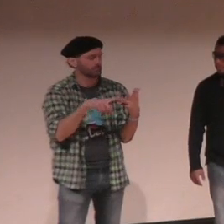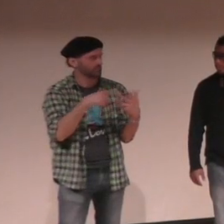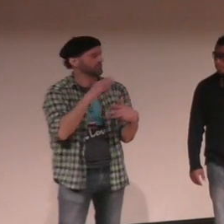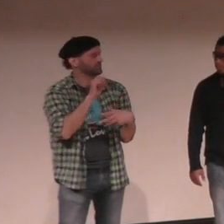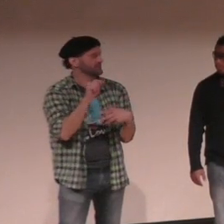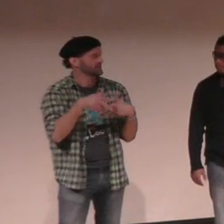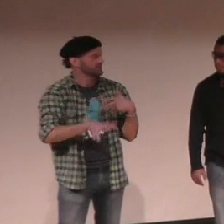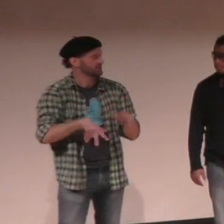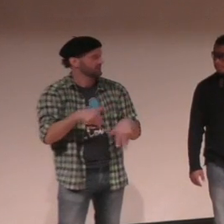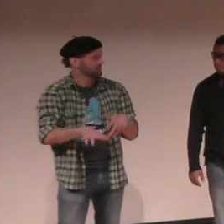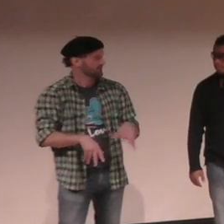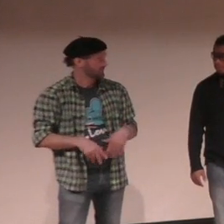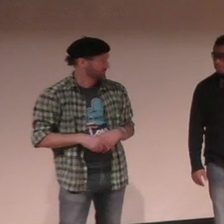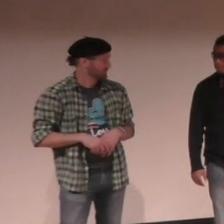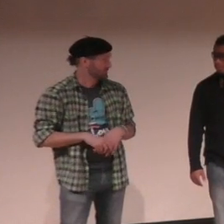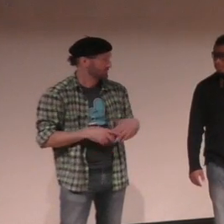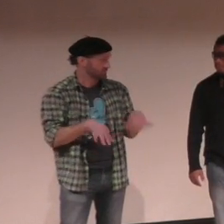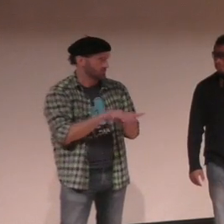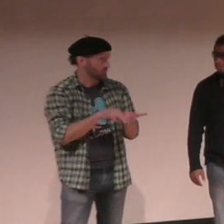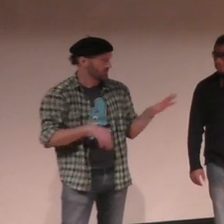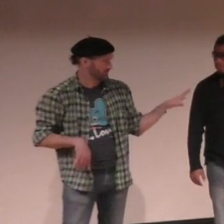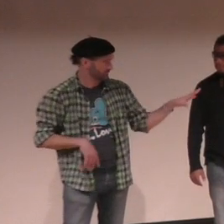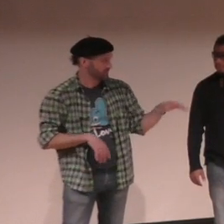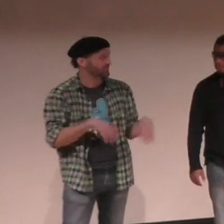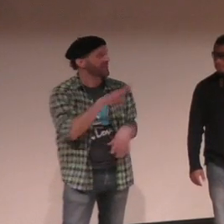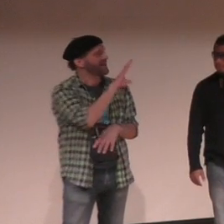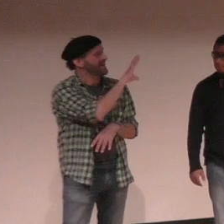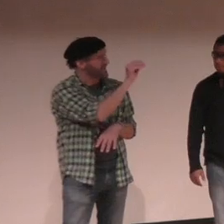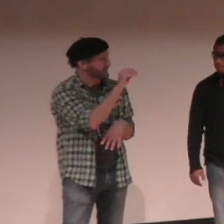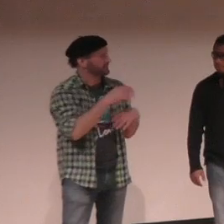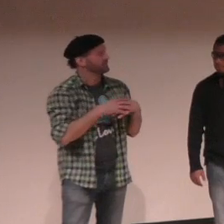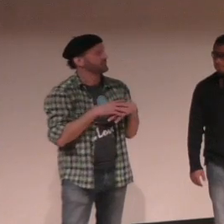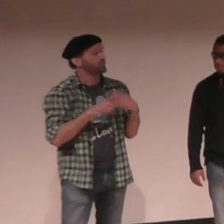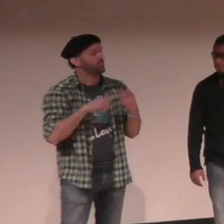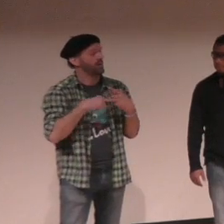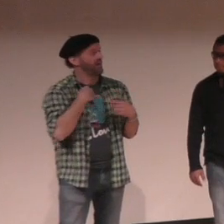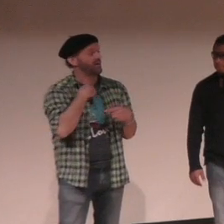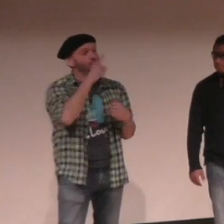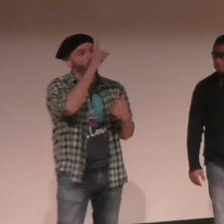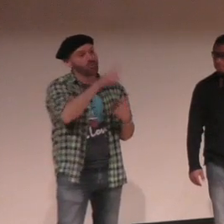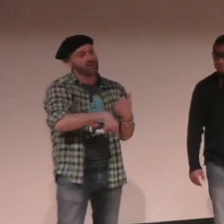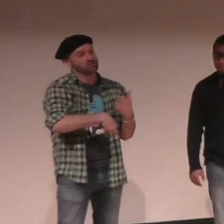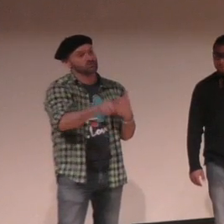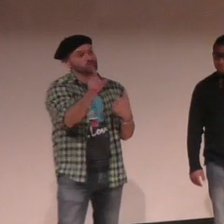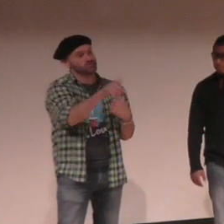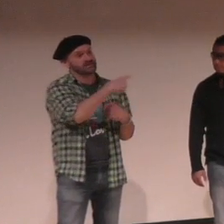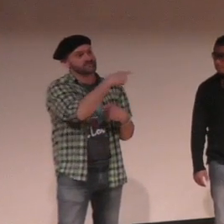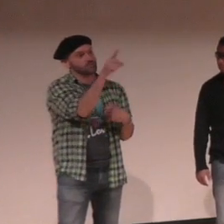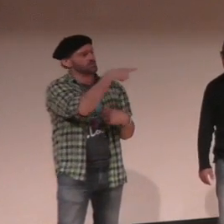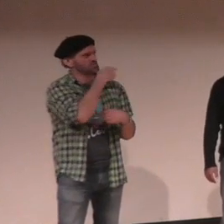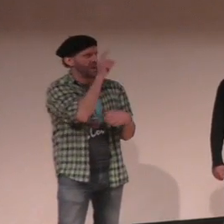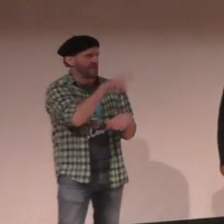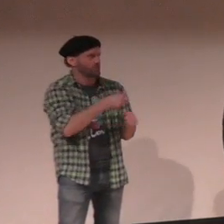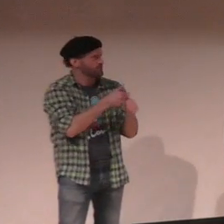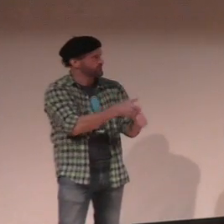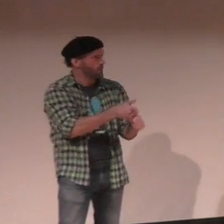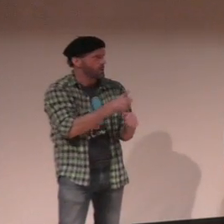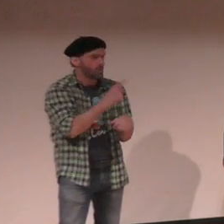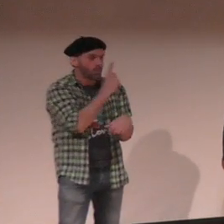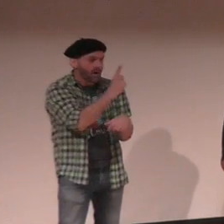wings third, and the feet 4th. That's the most important part. But when I count for you in the rhythm, you don't